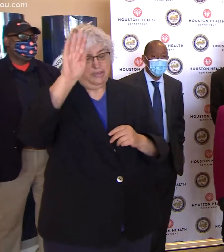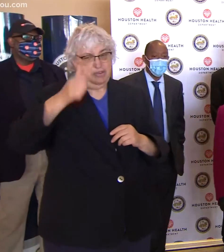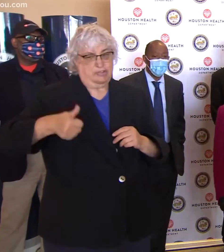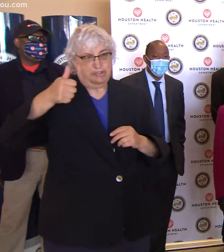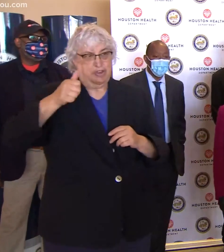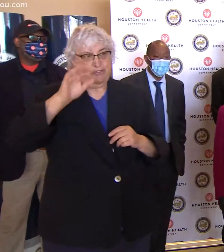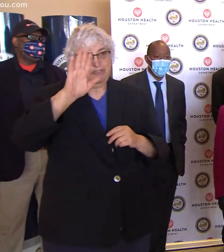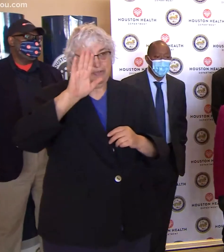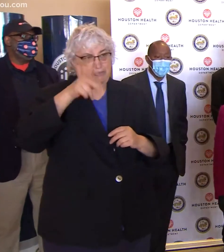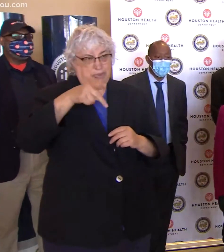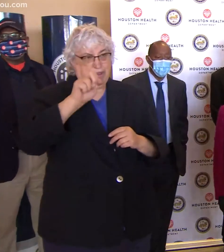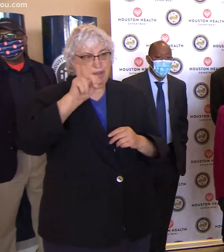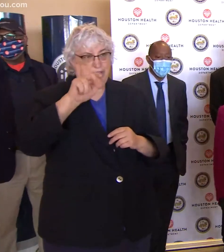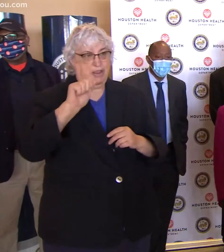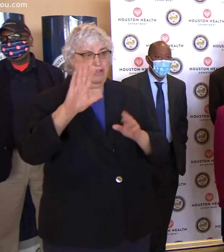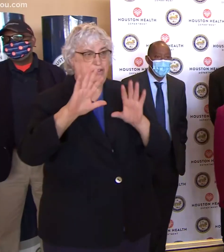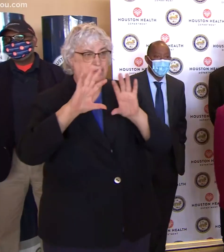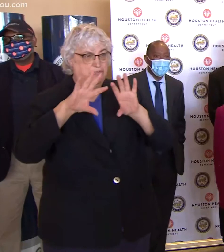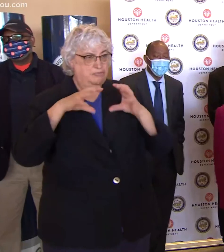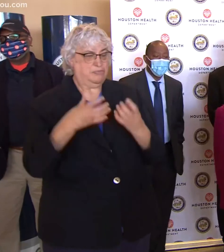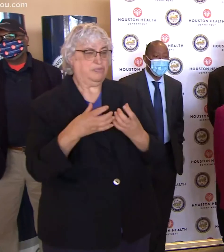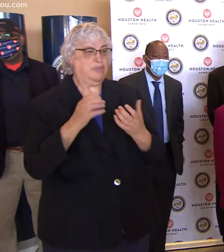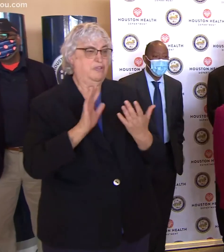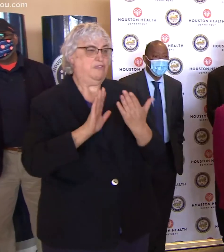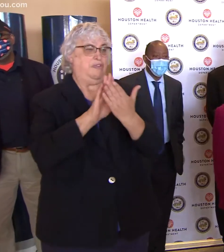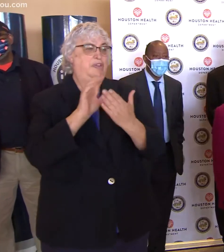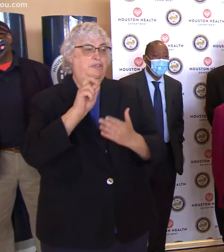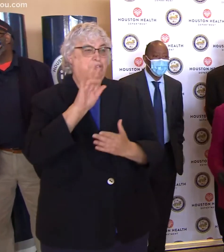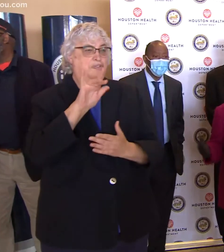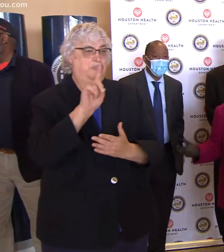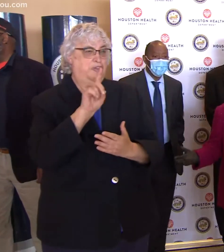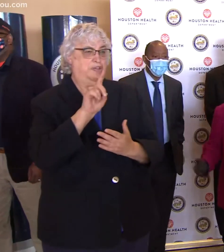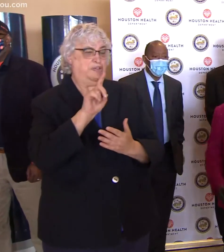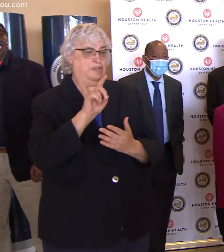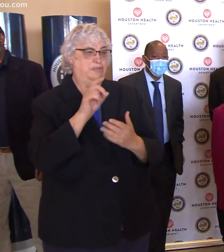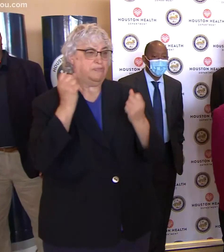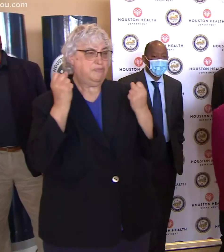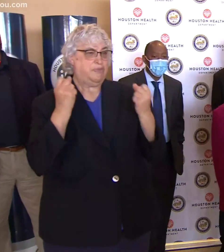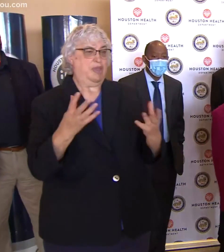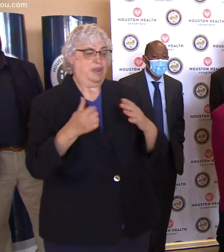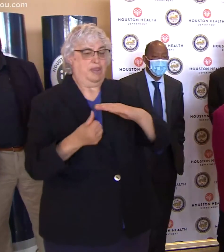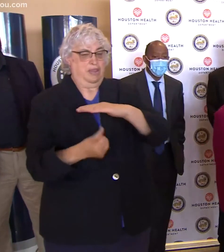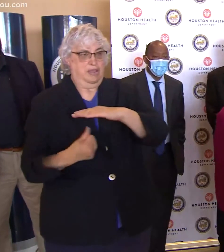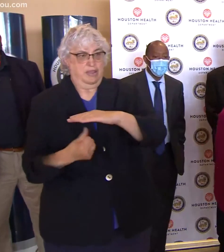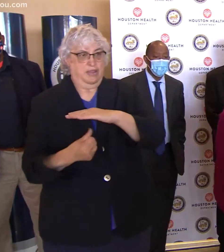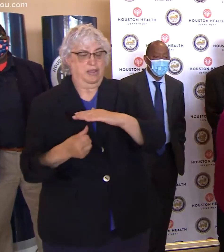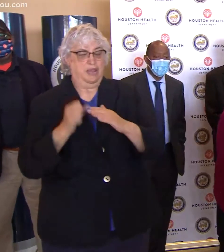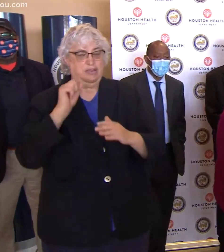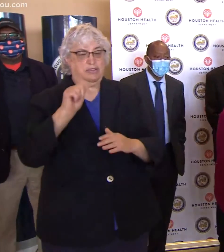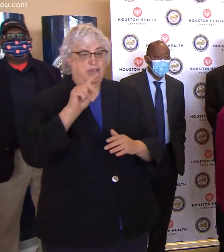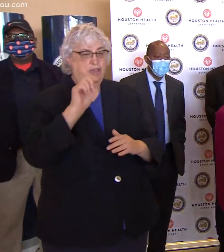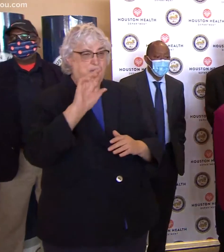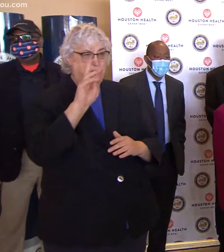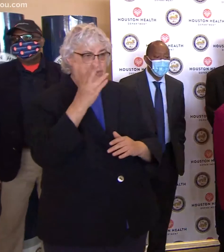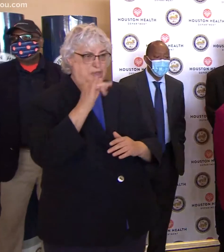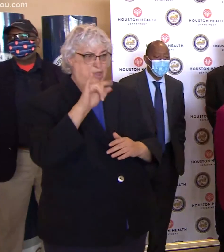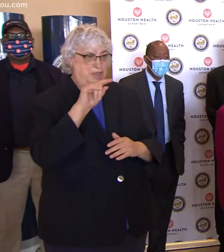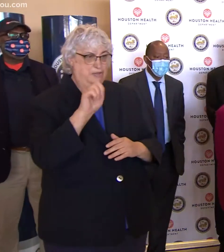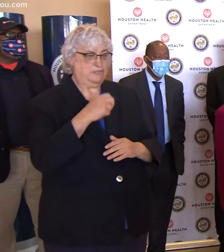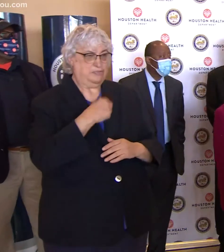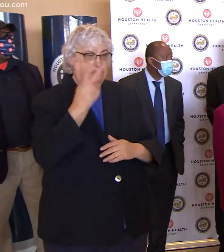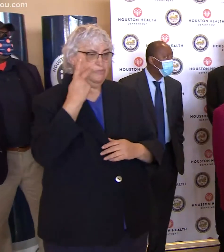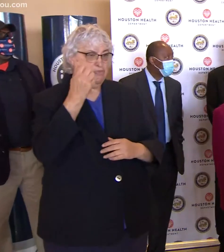really suffered and faced COVID-19 head on by so many in quarantine. Chief Satterwhite as well. I see it